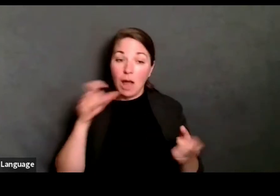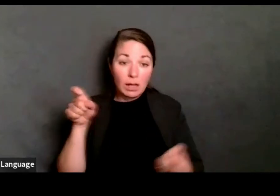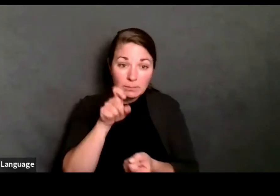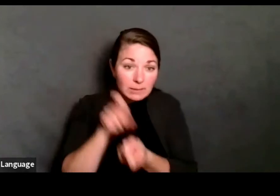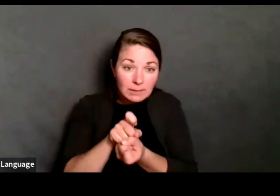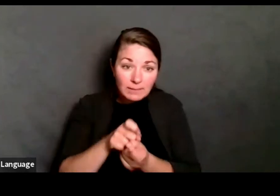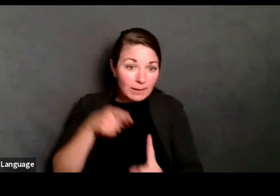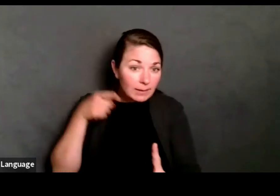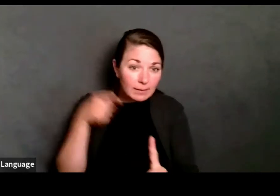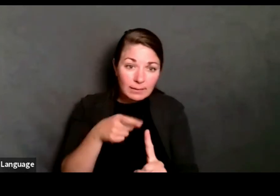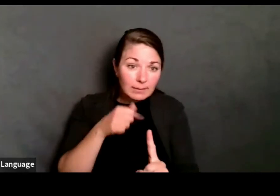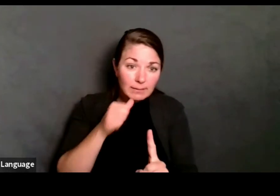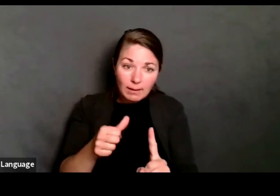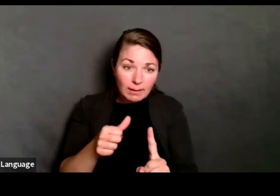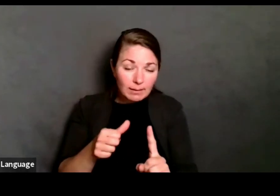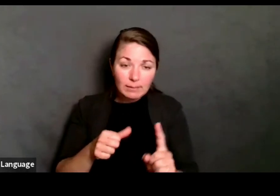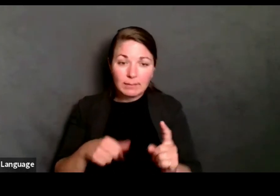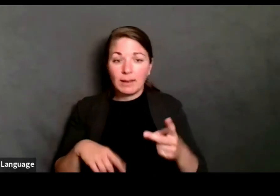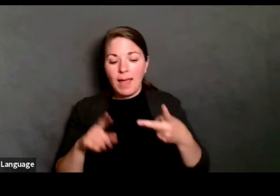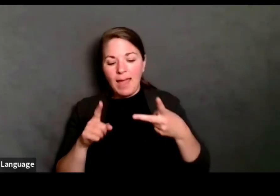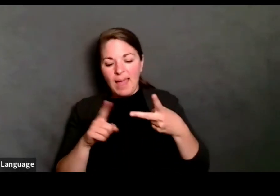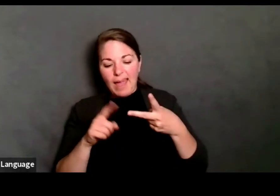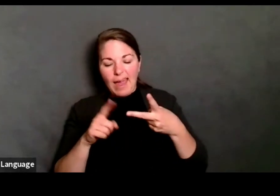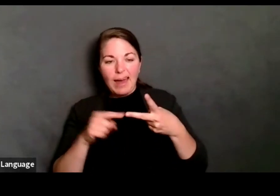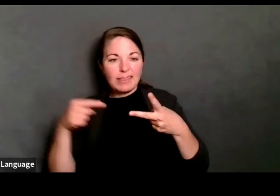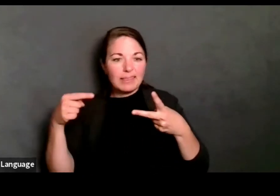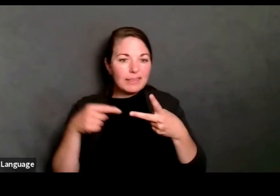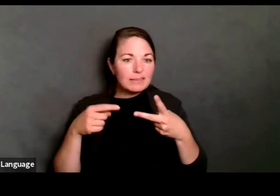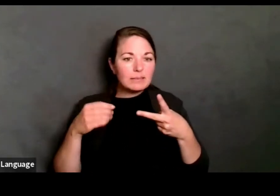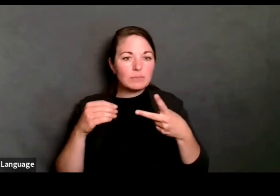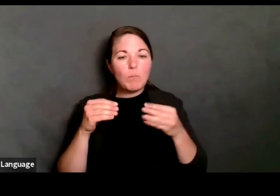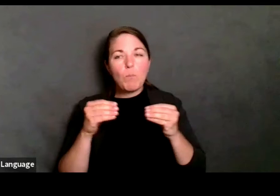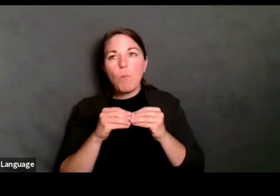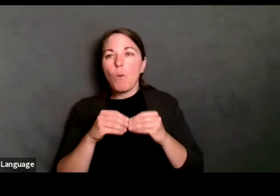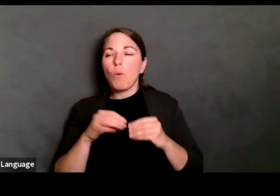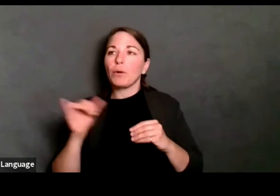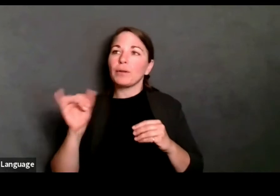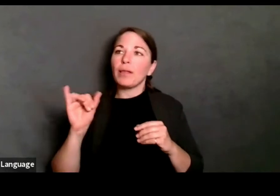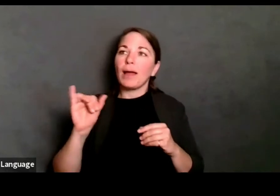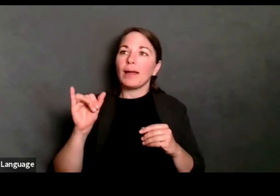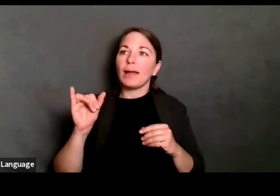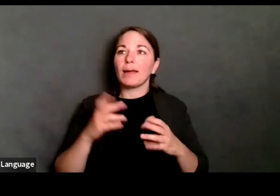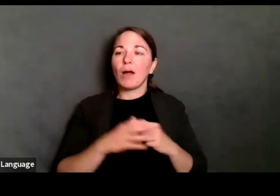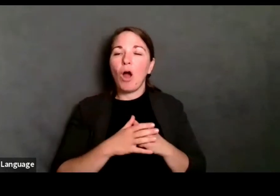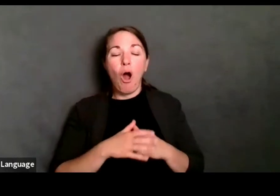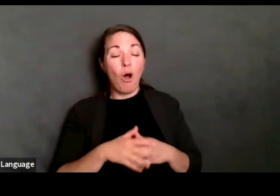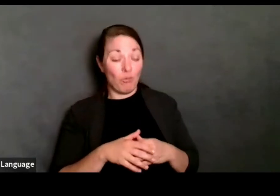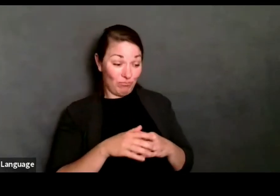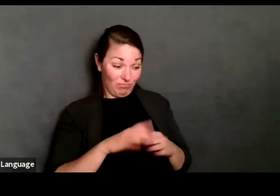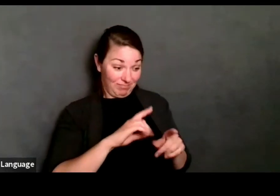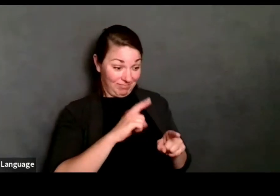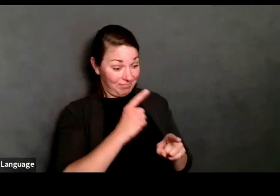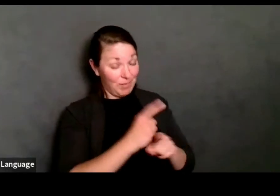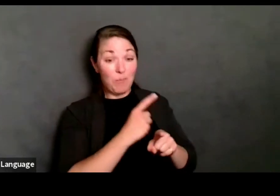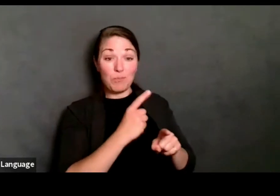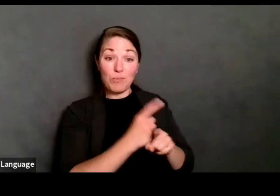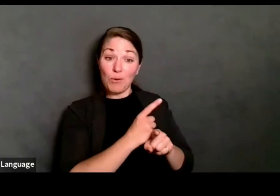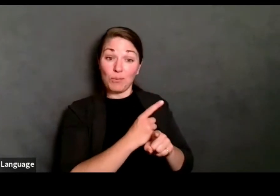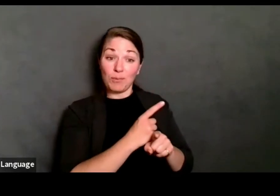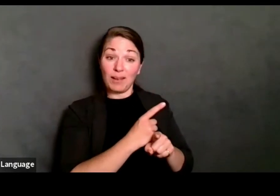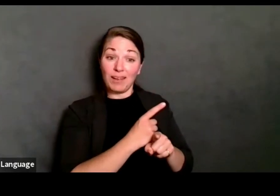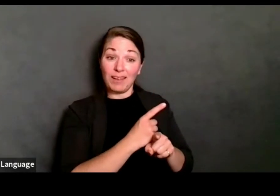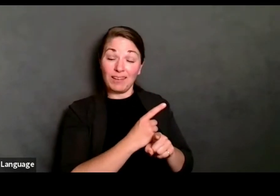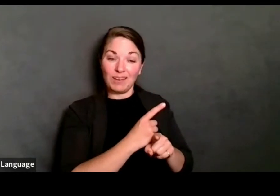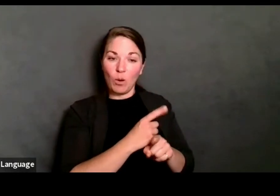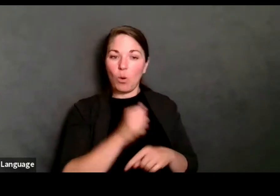some ways also more related to a cultural idea of what appropriate sexual conduct is.